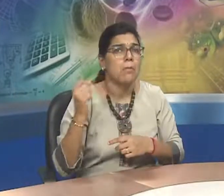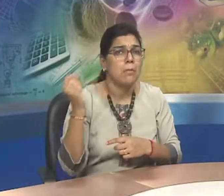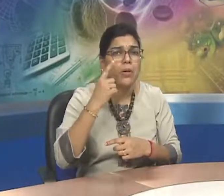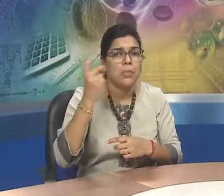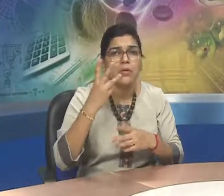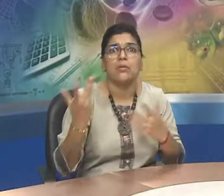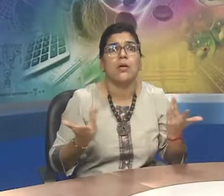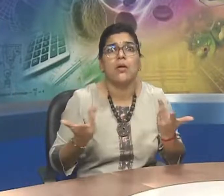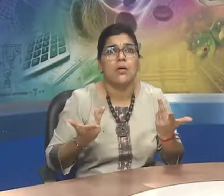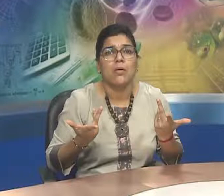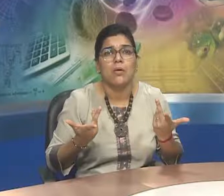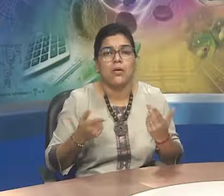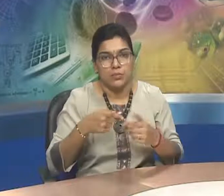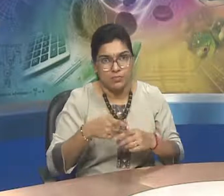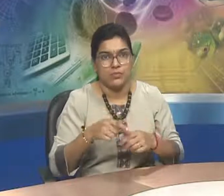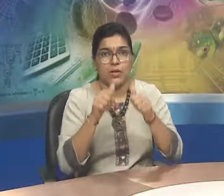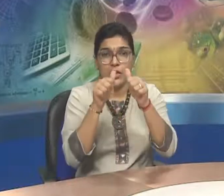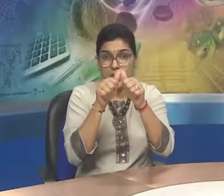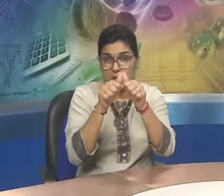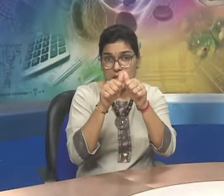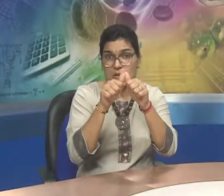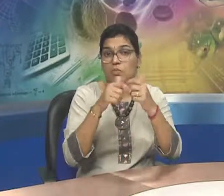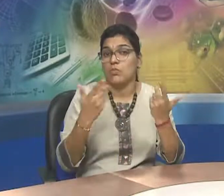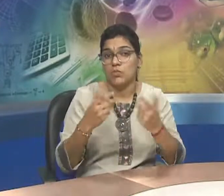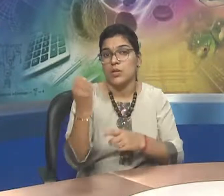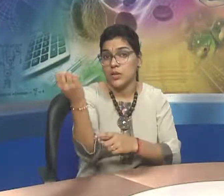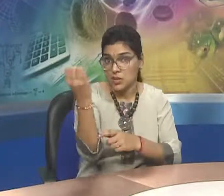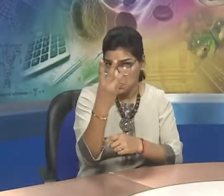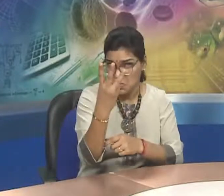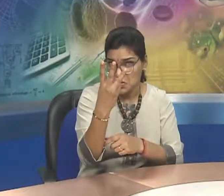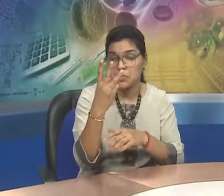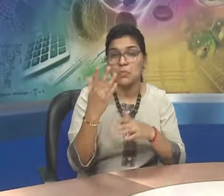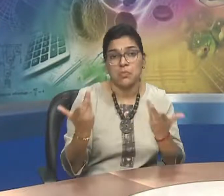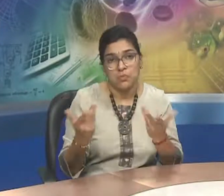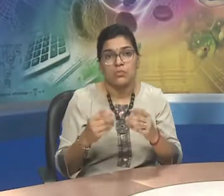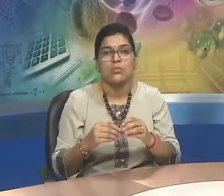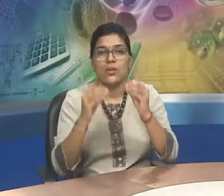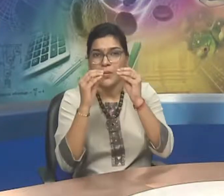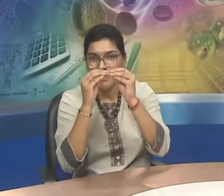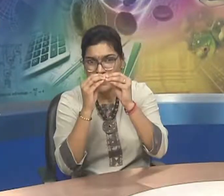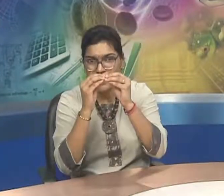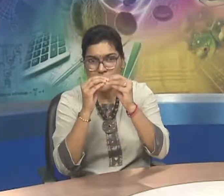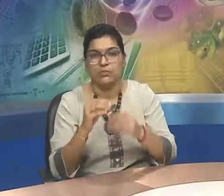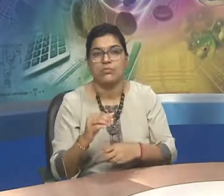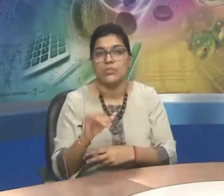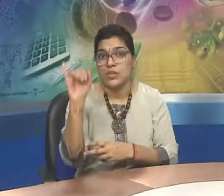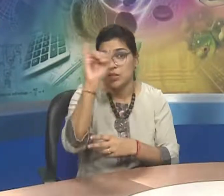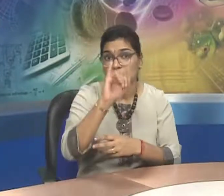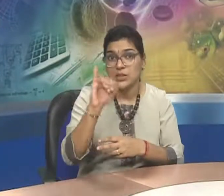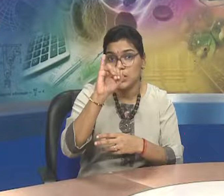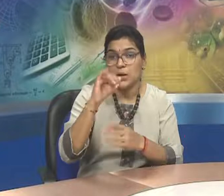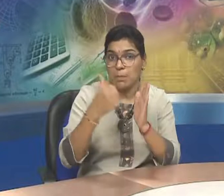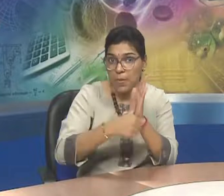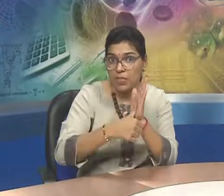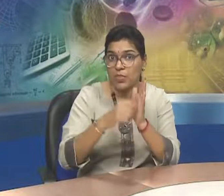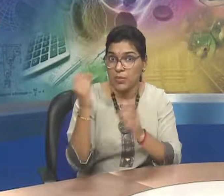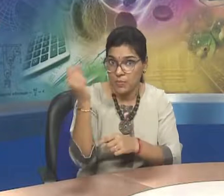without trial for a maximum period of how much time? The A option says 3 months, B